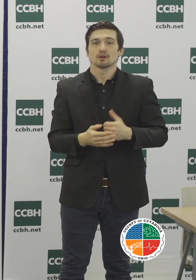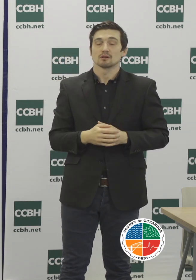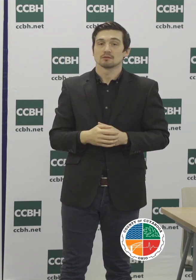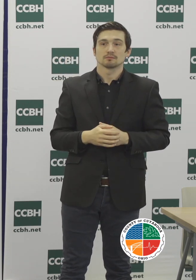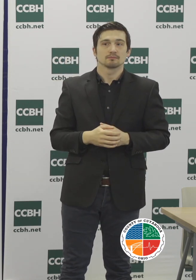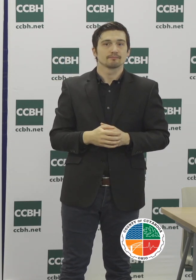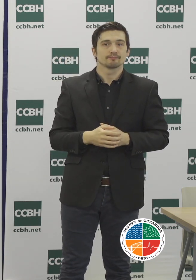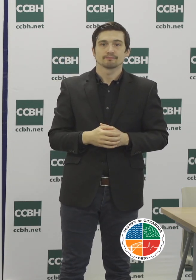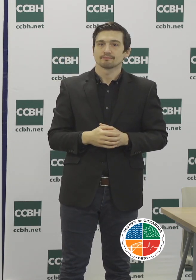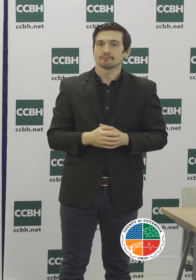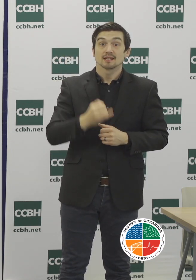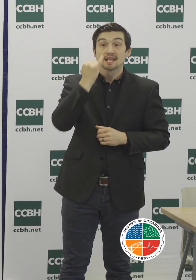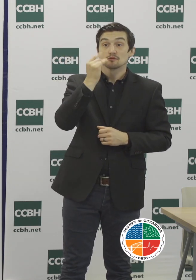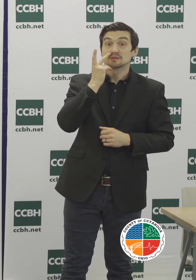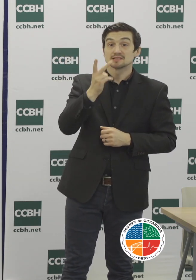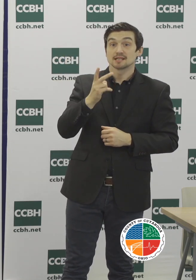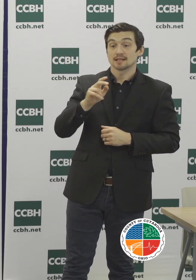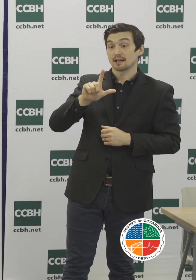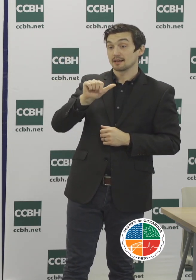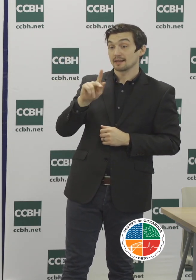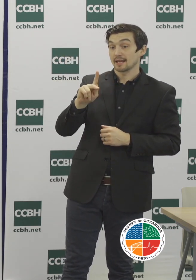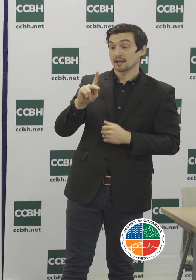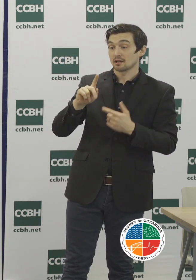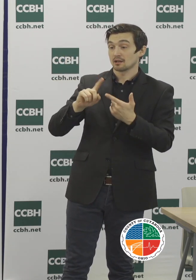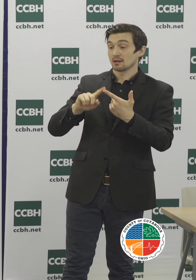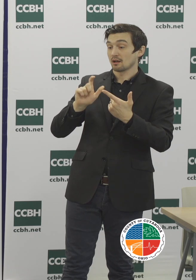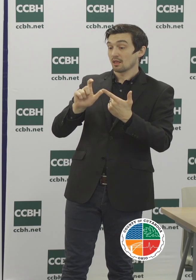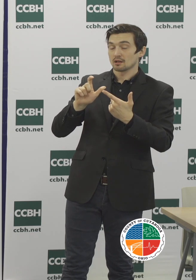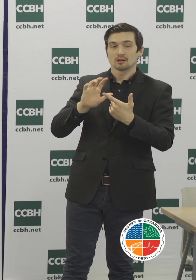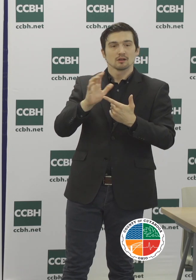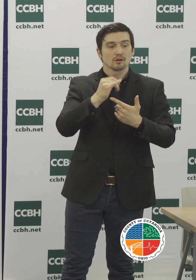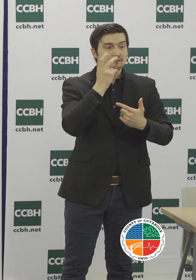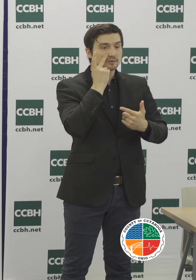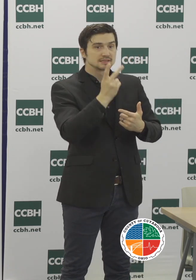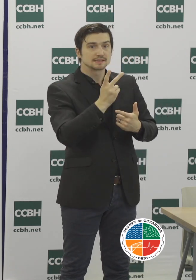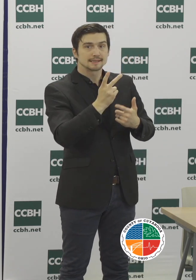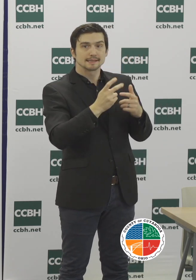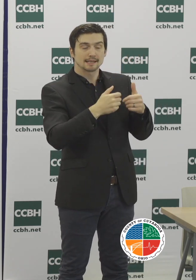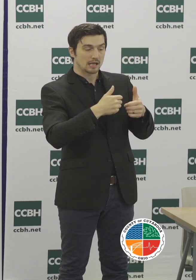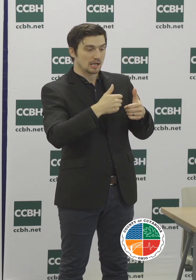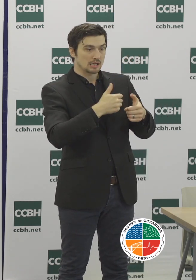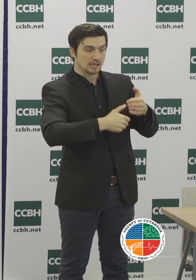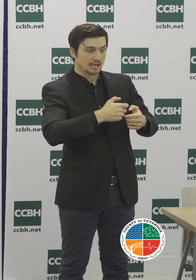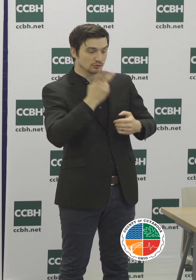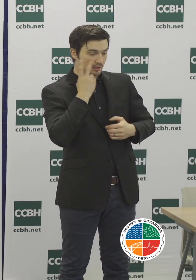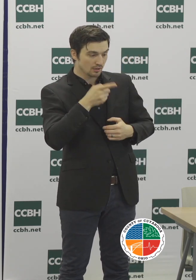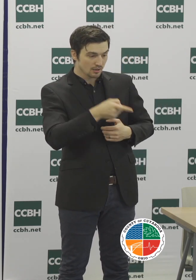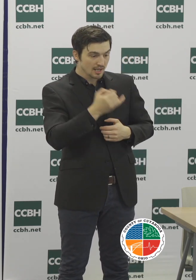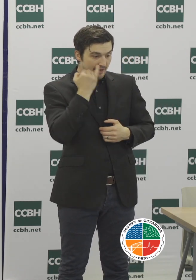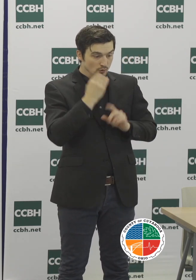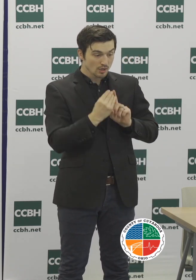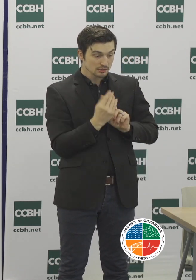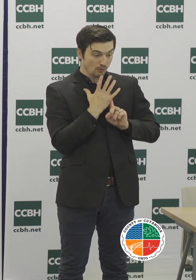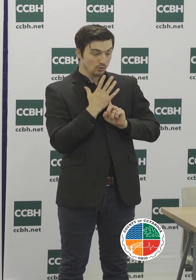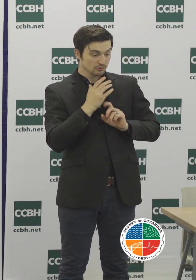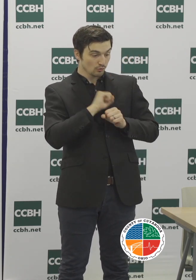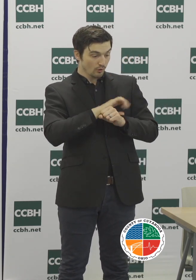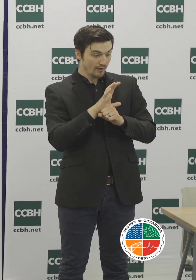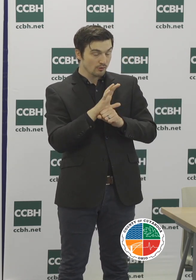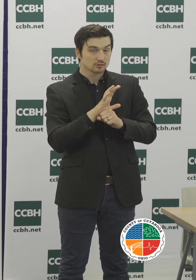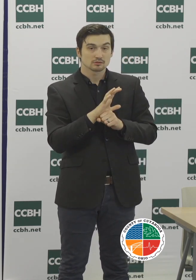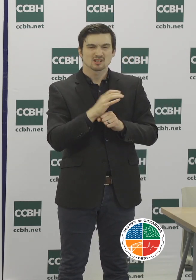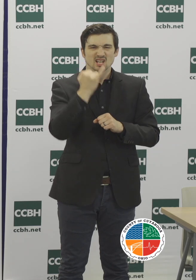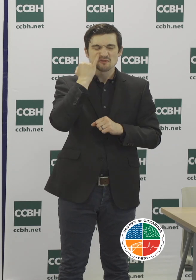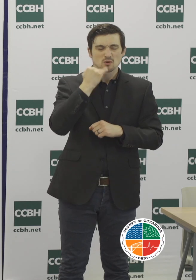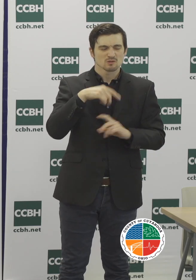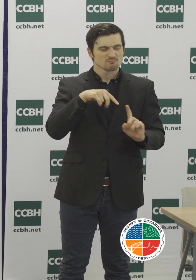Don't click on links or respond to texts that say you were exposed to COVID-19. If you're aware of any